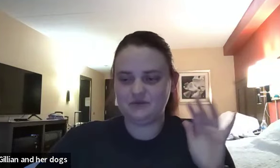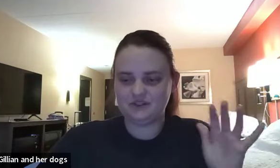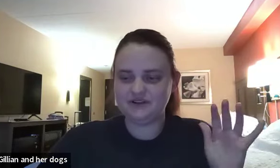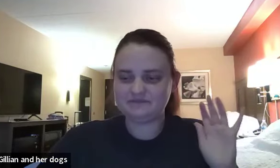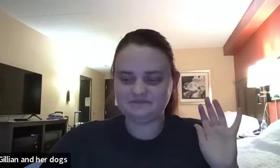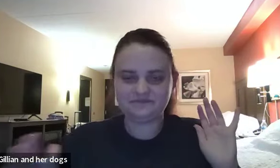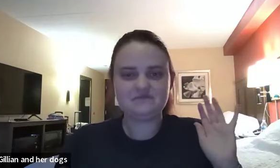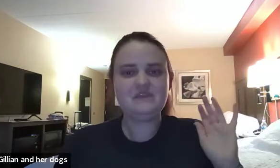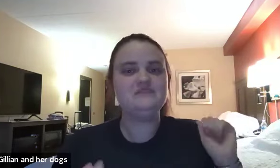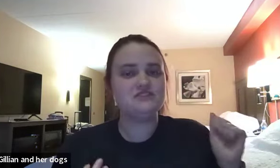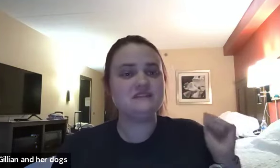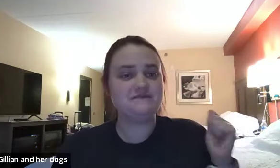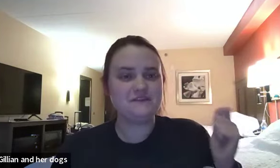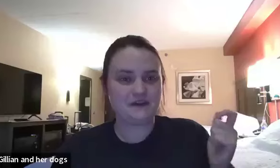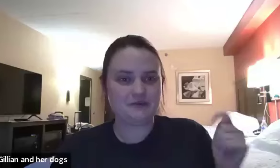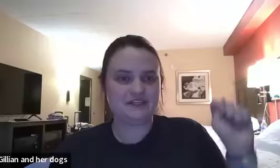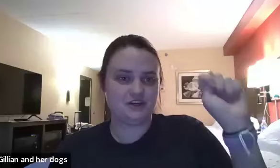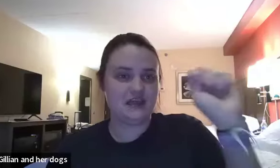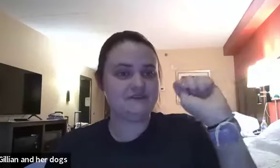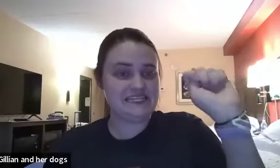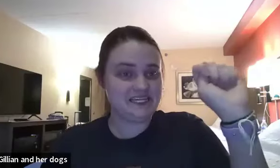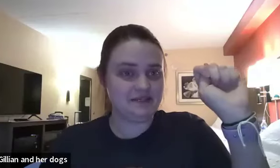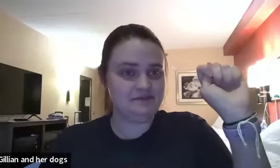we're doing. So the sign for therapy is you're going to have a T